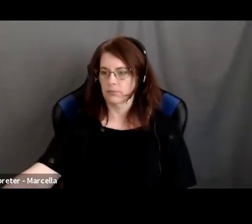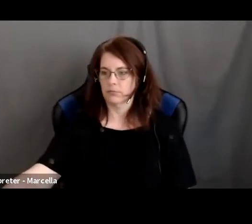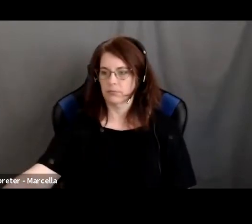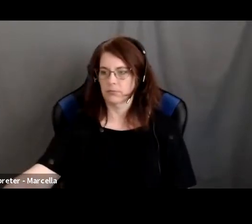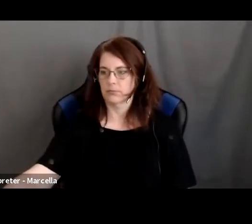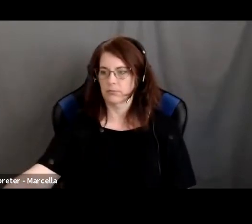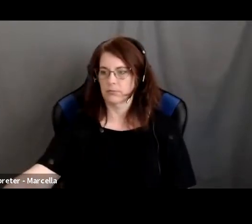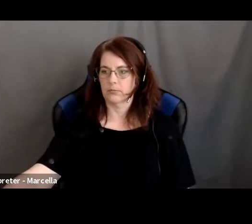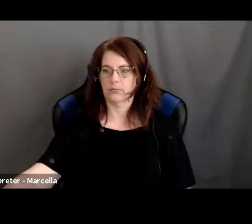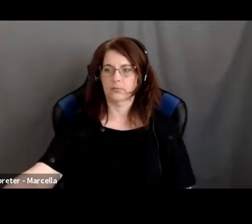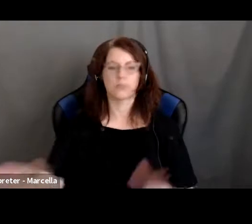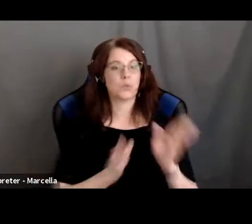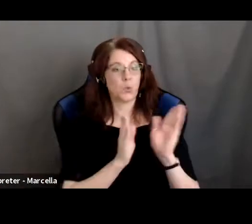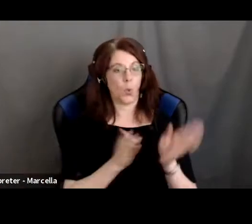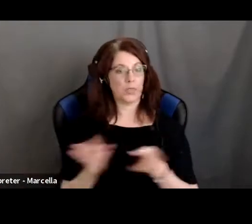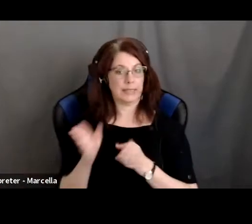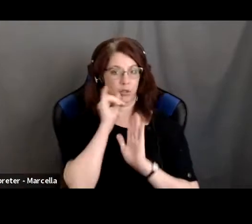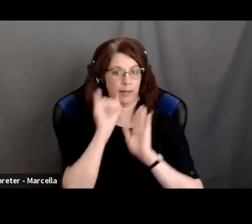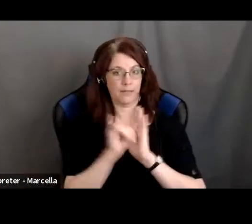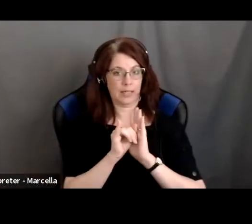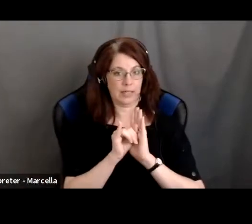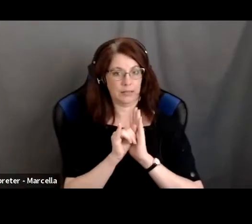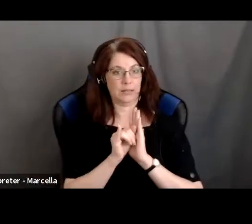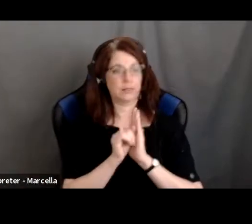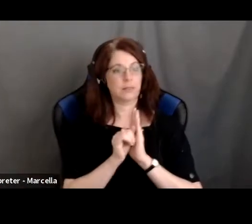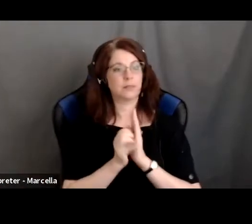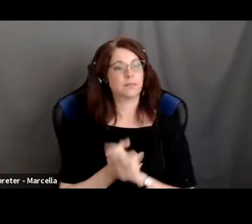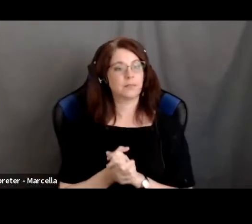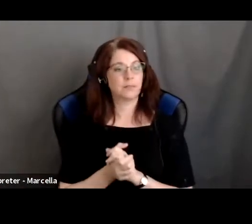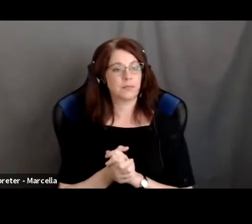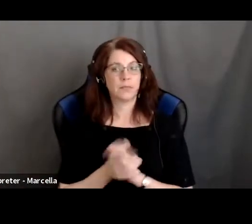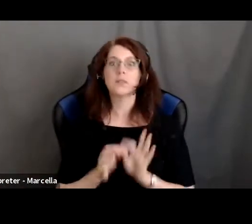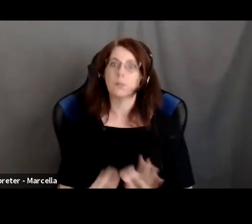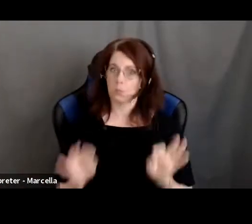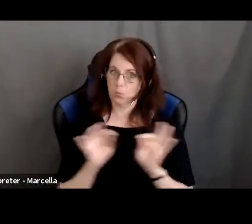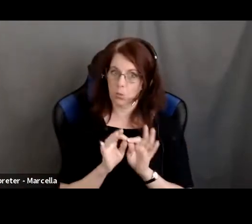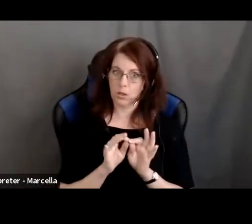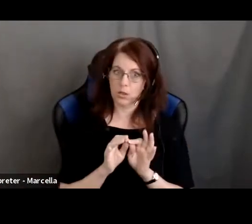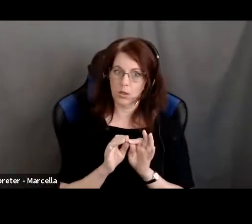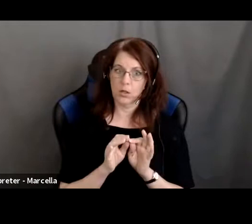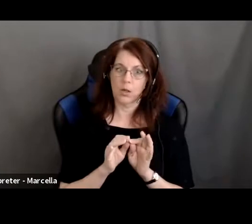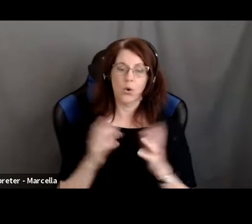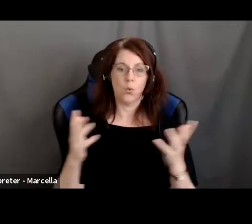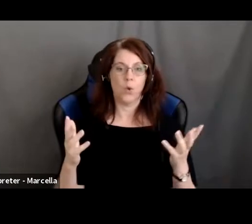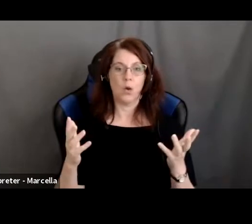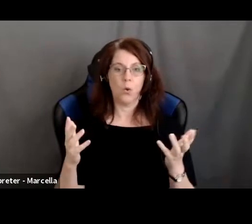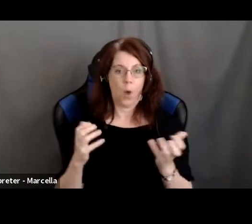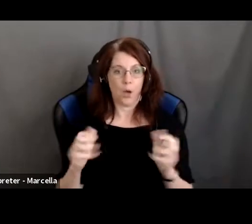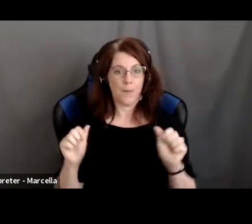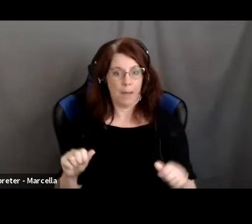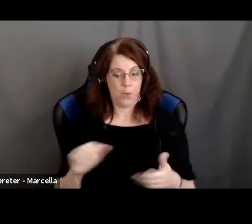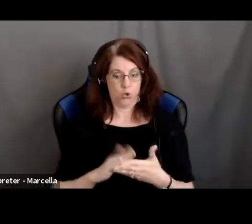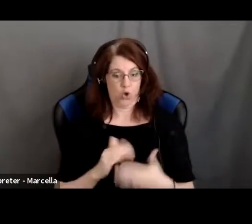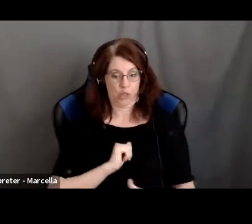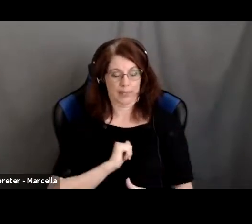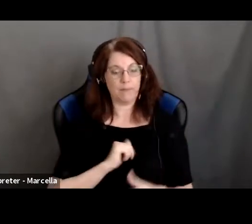So organization and identification solutions, that's important because we want to, not only we want to be able to cook, but we